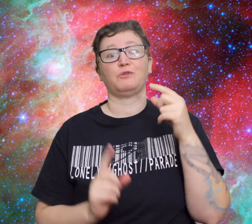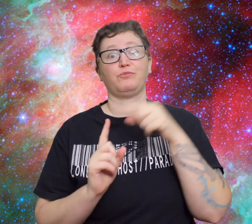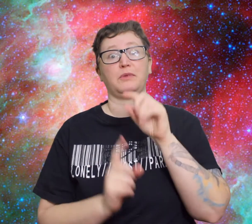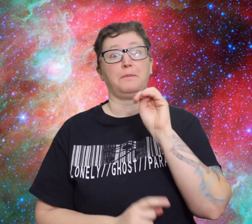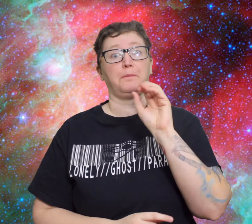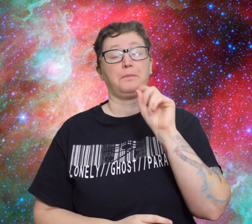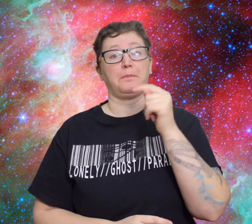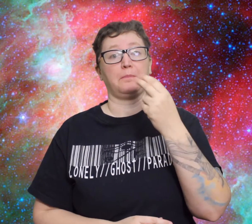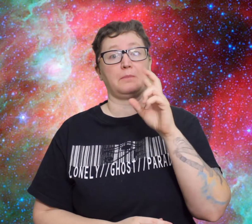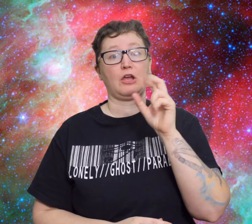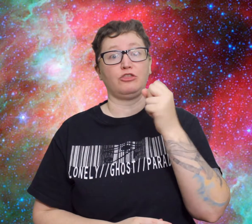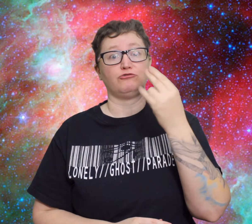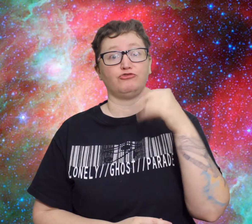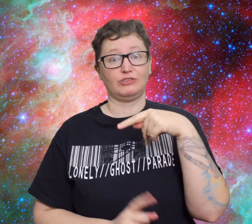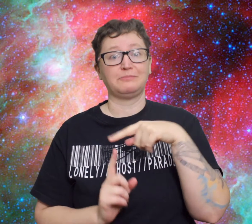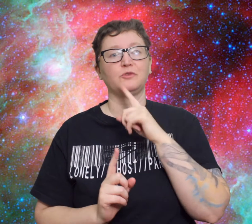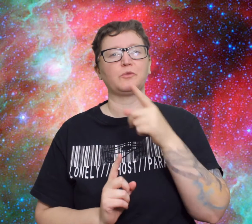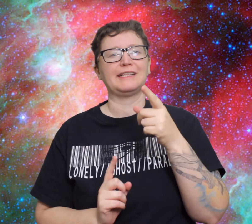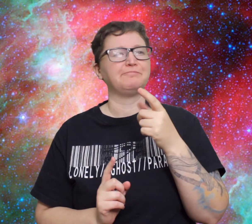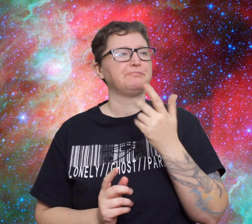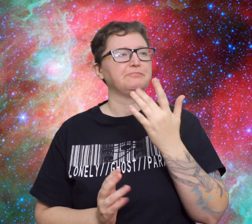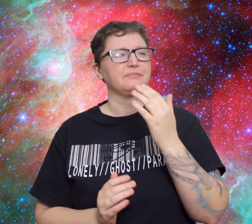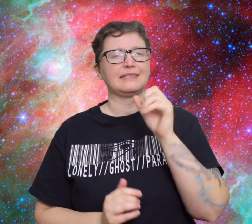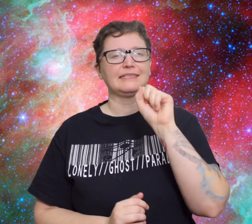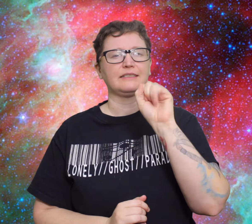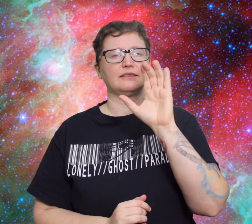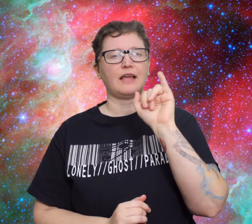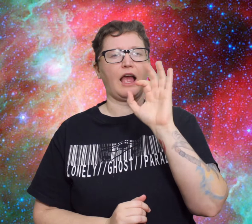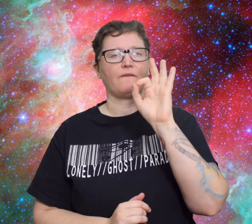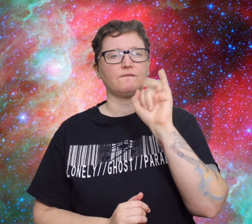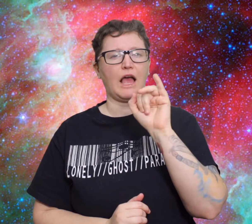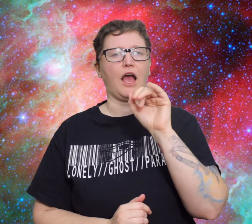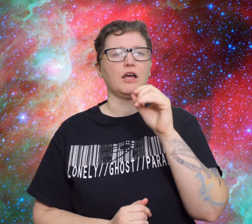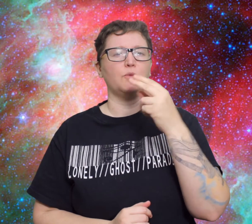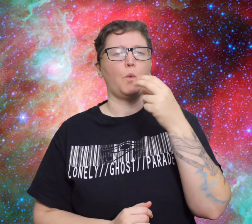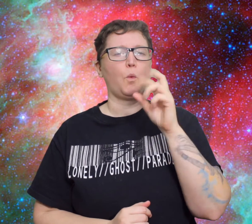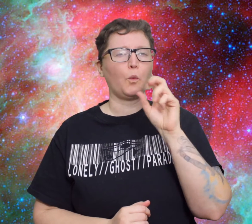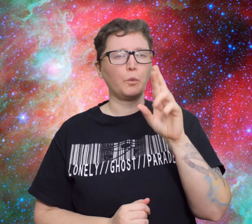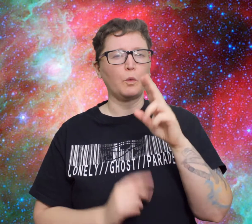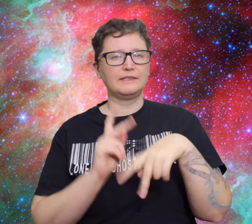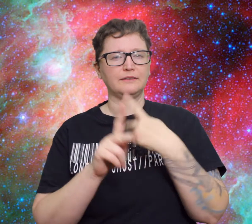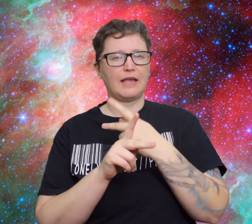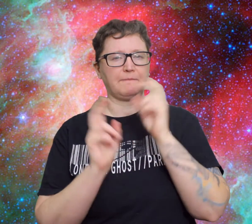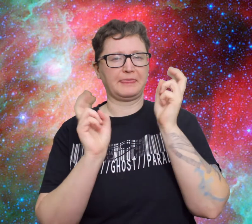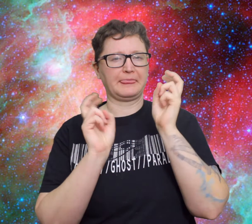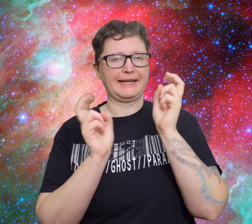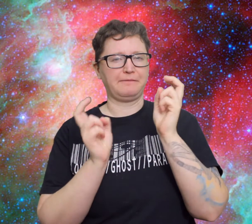original. And Mothership is more like a sci-fi horror type